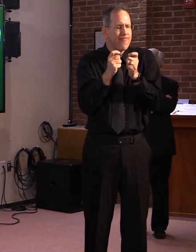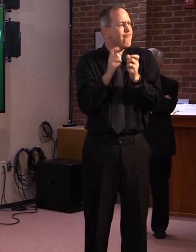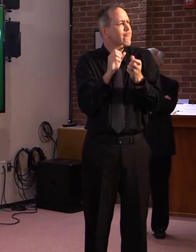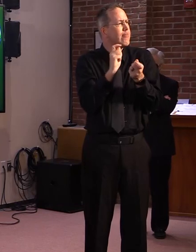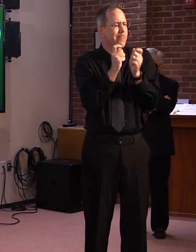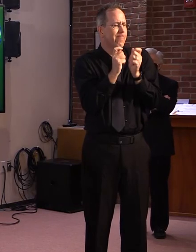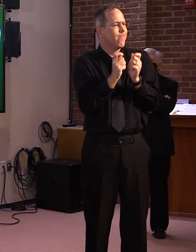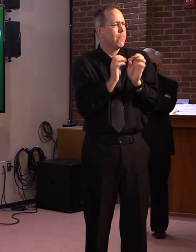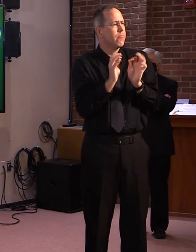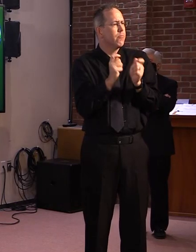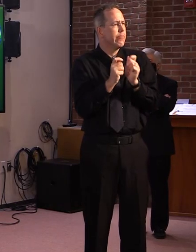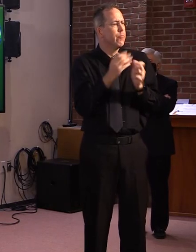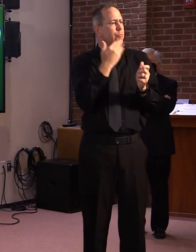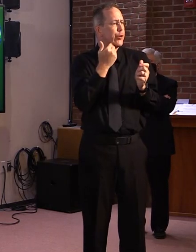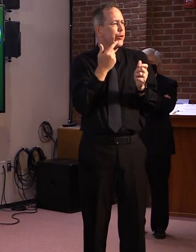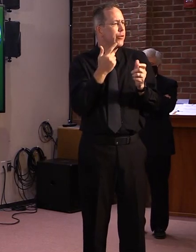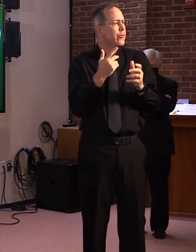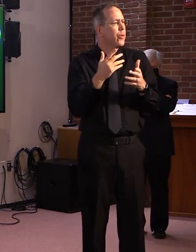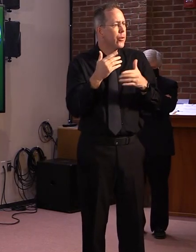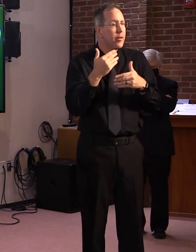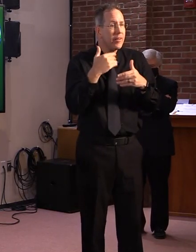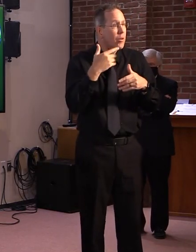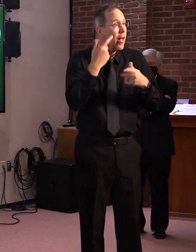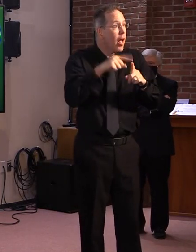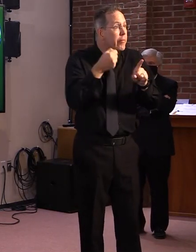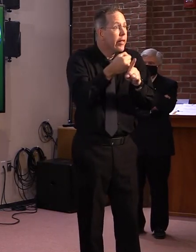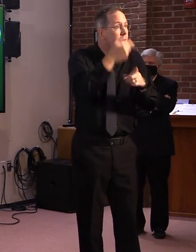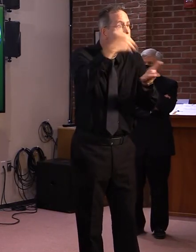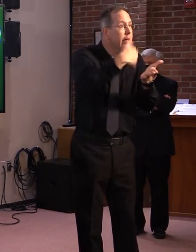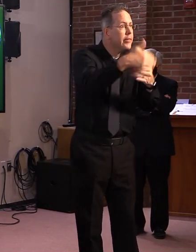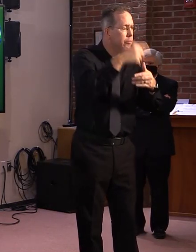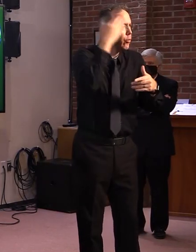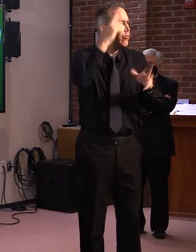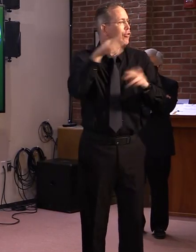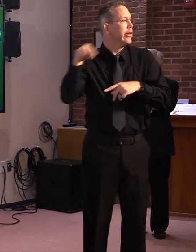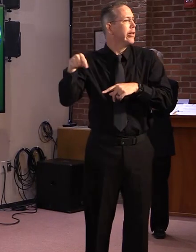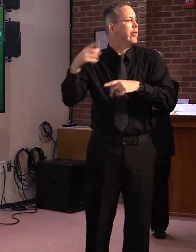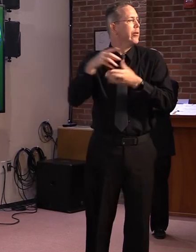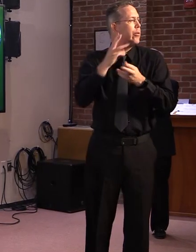more nimble, and in growing the capacity. Dr. Levine?